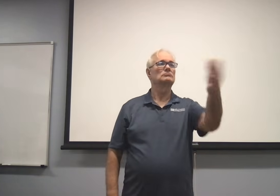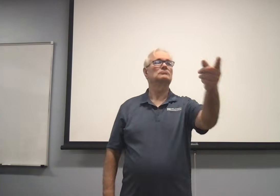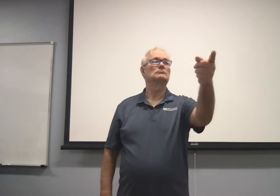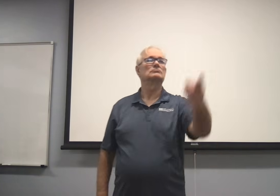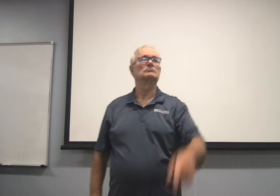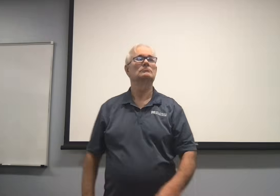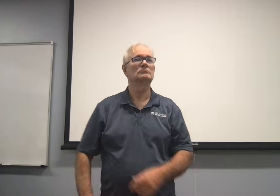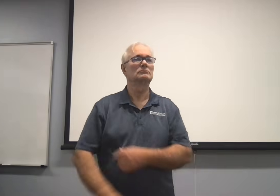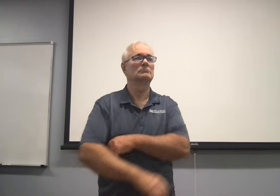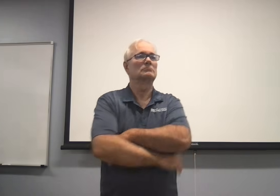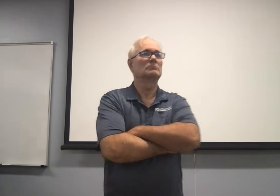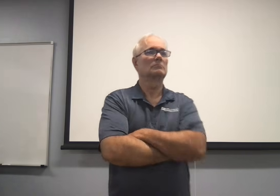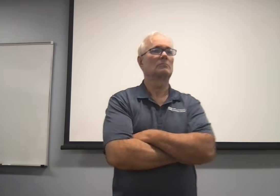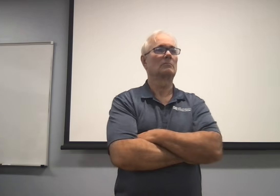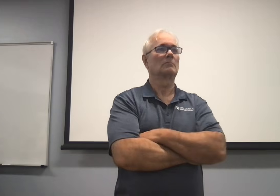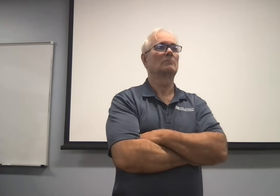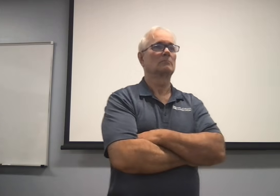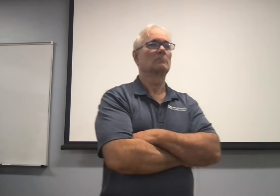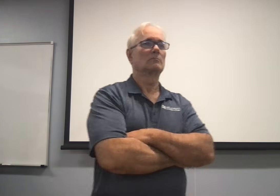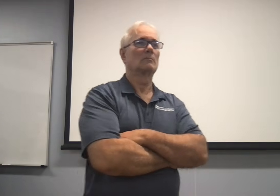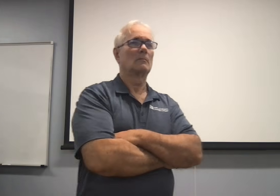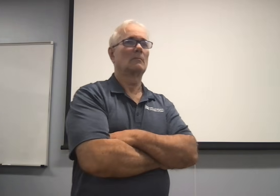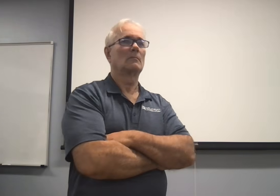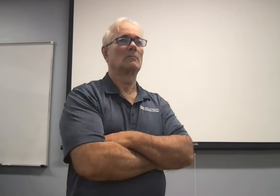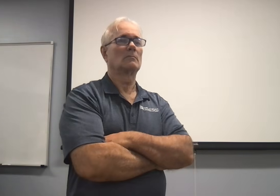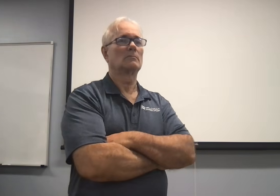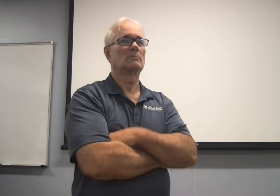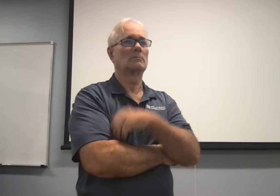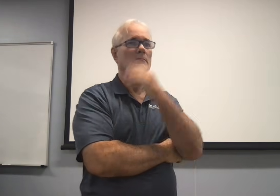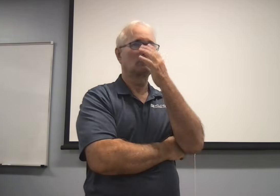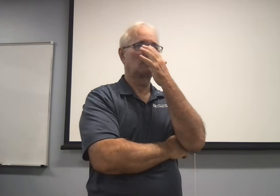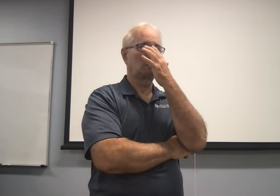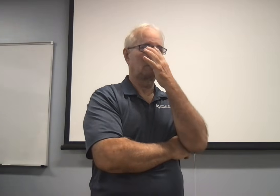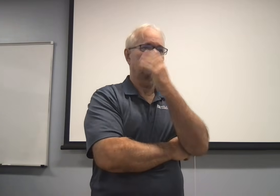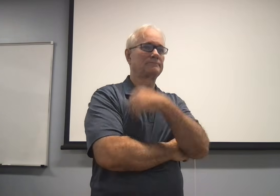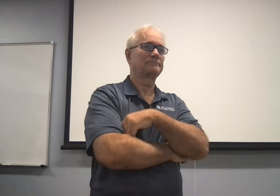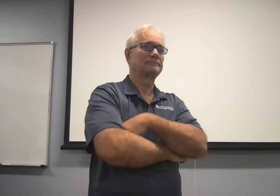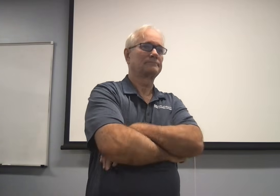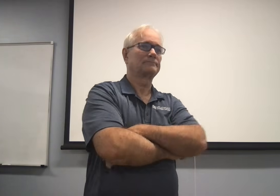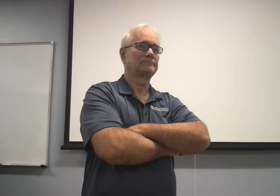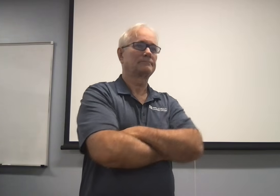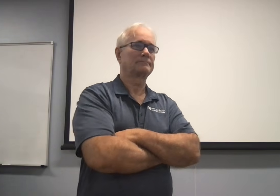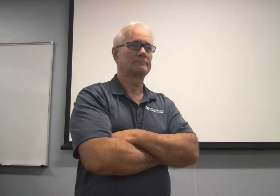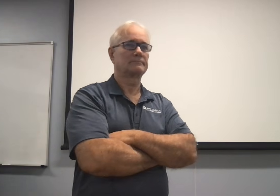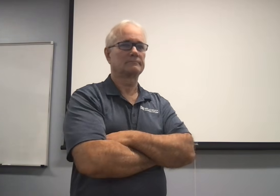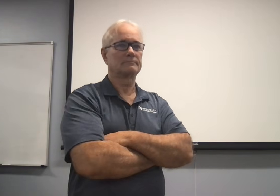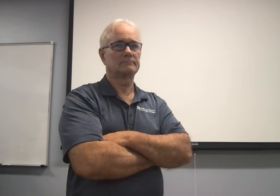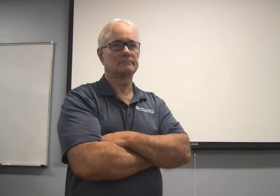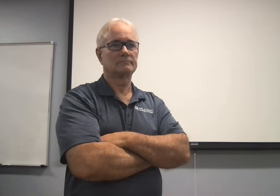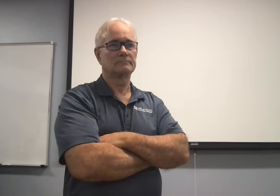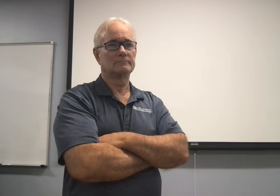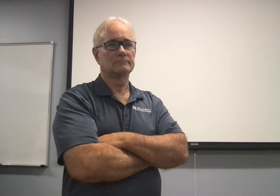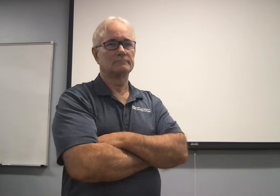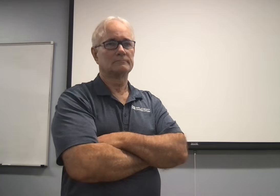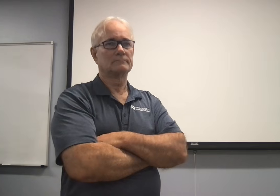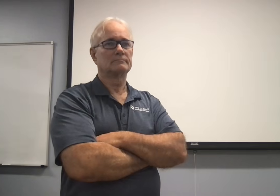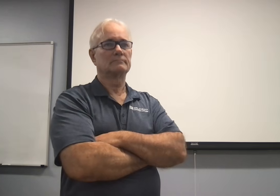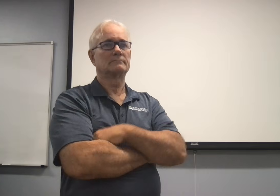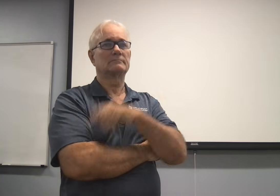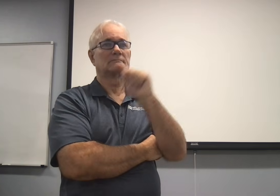Toy. Next. For ASL 1 class, the teacher taught me T-O-Y